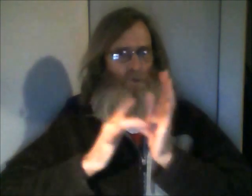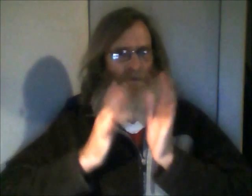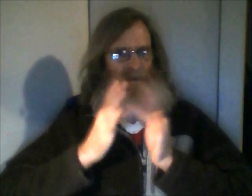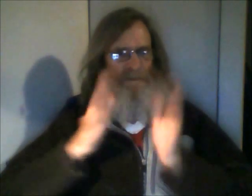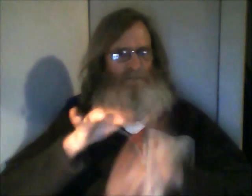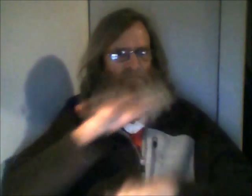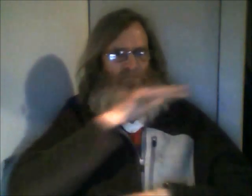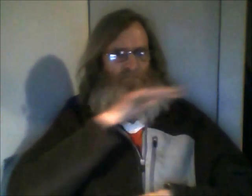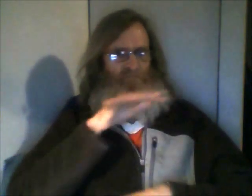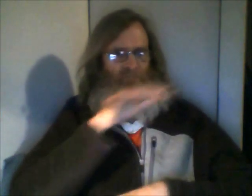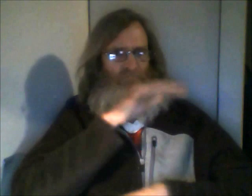shape of the mold cavity.